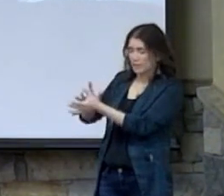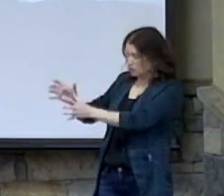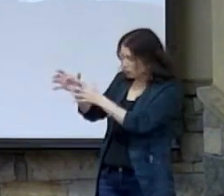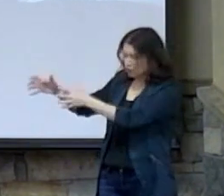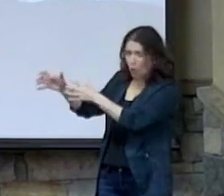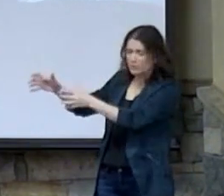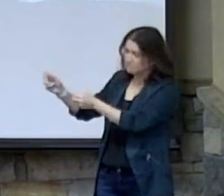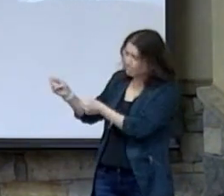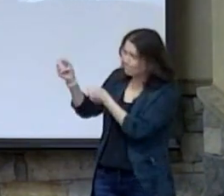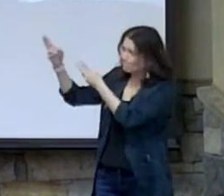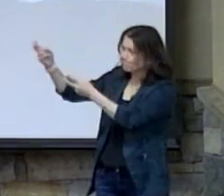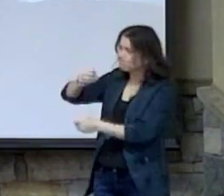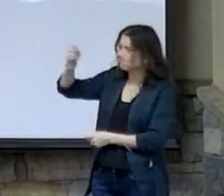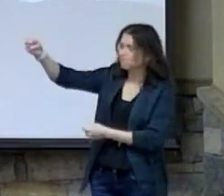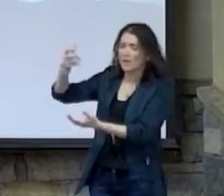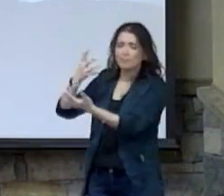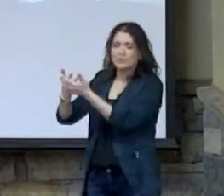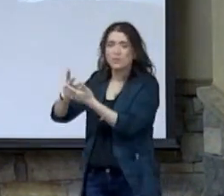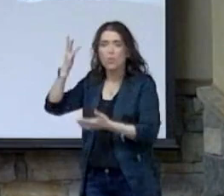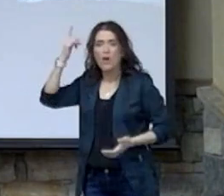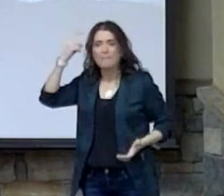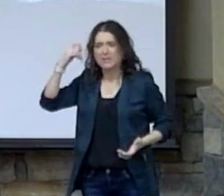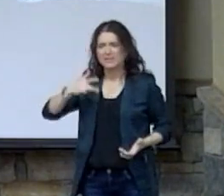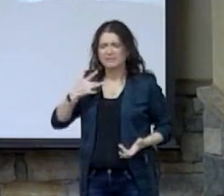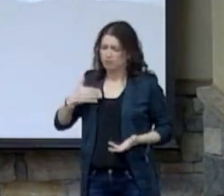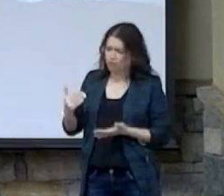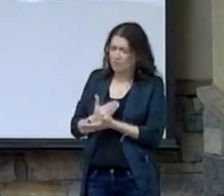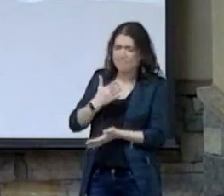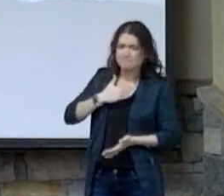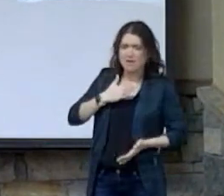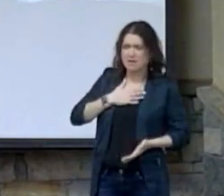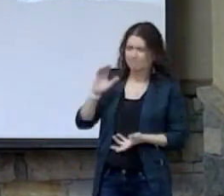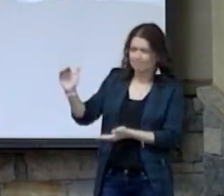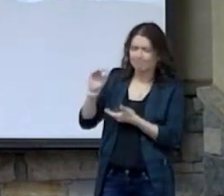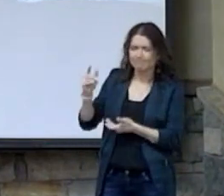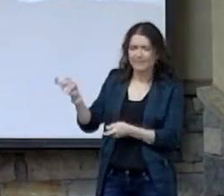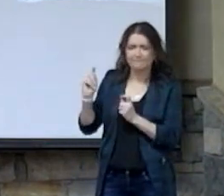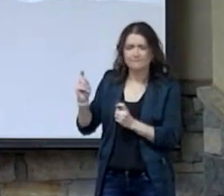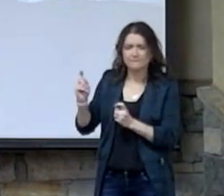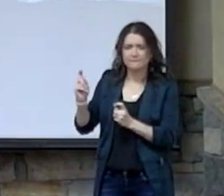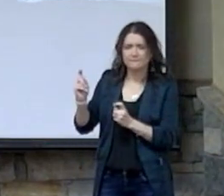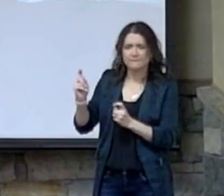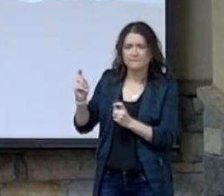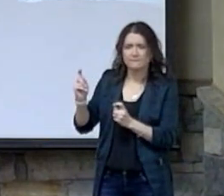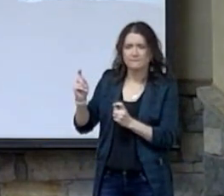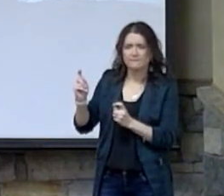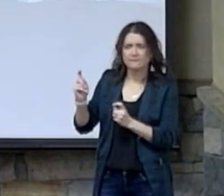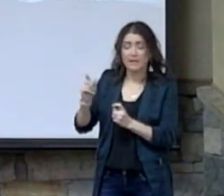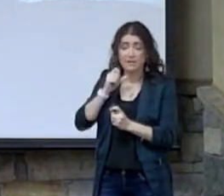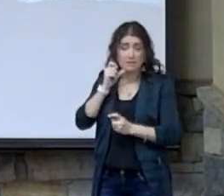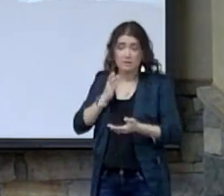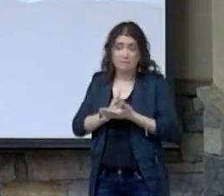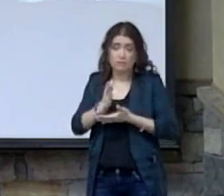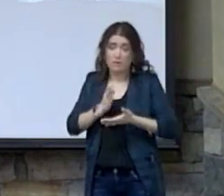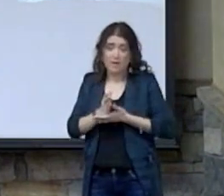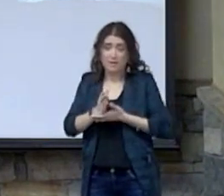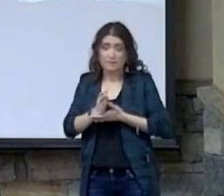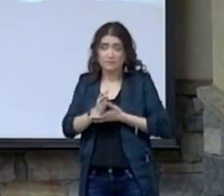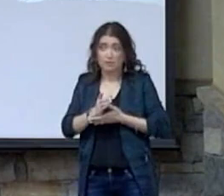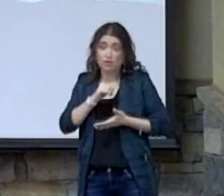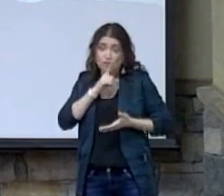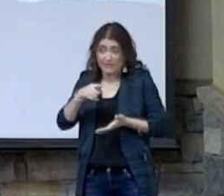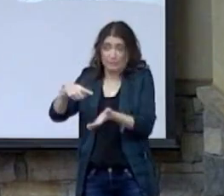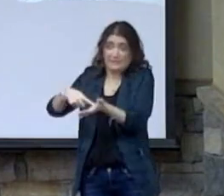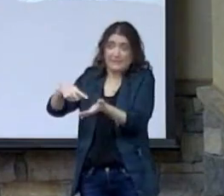has him thrown in prison because he wants what is rightfully his. He had every right to it. It was a